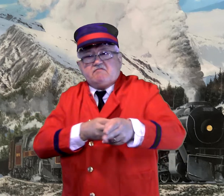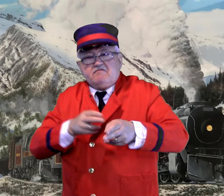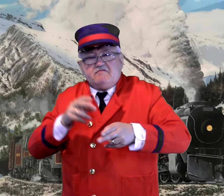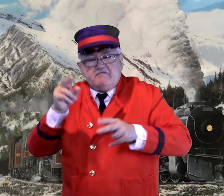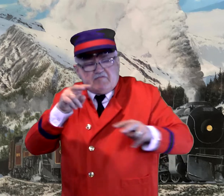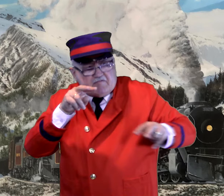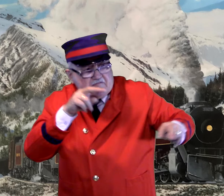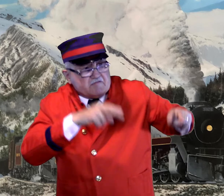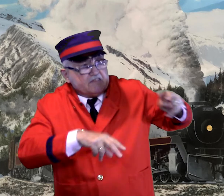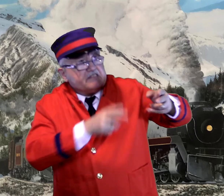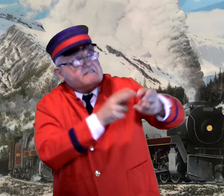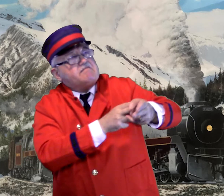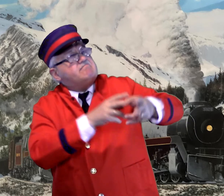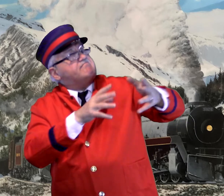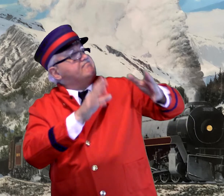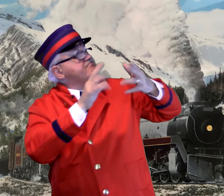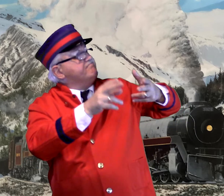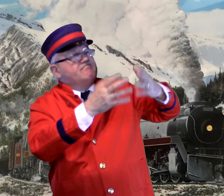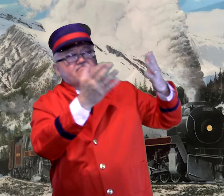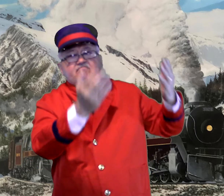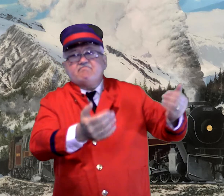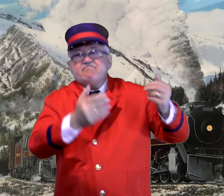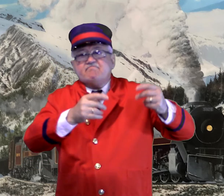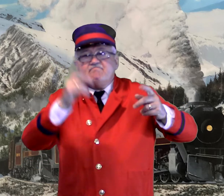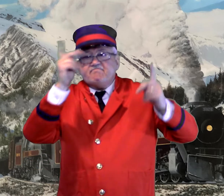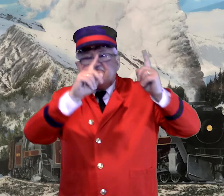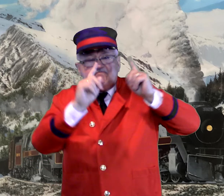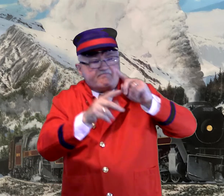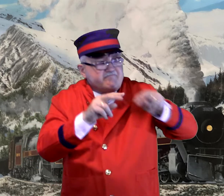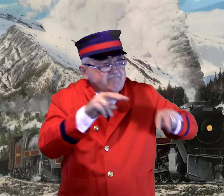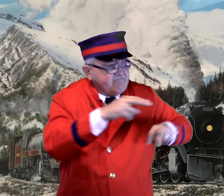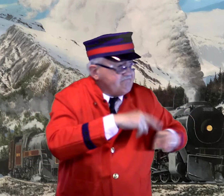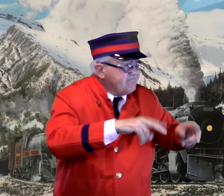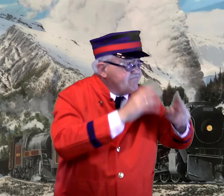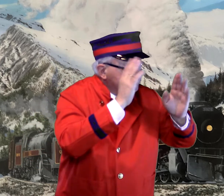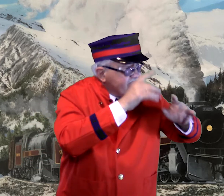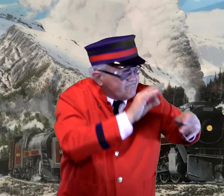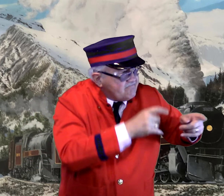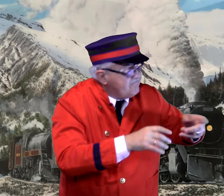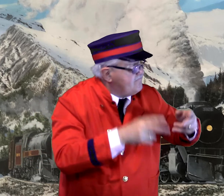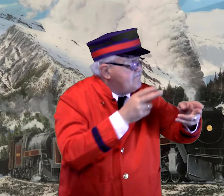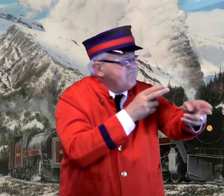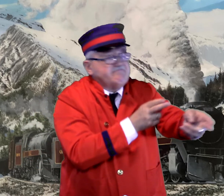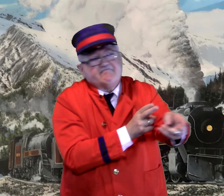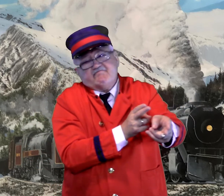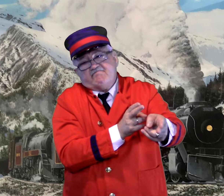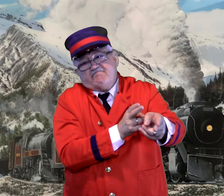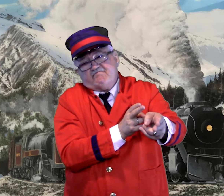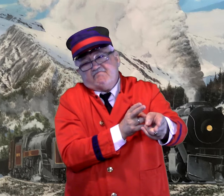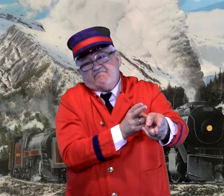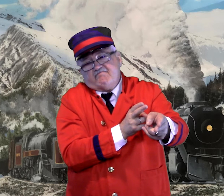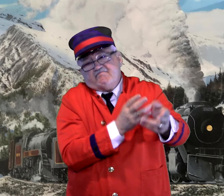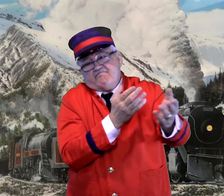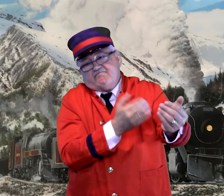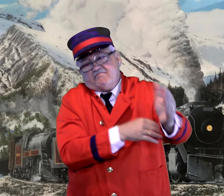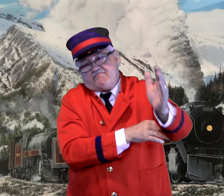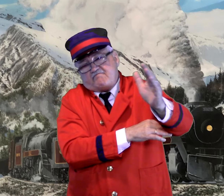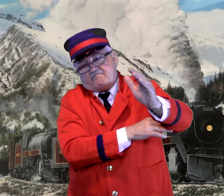up and inspect the engine to see what was wrong. So they came and looked, along with many others, as the train was parked idly on